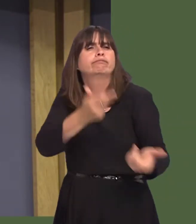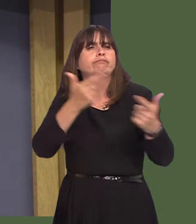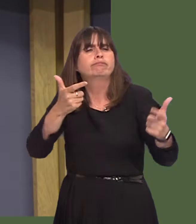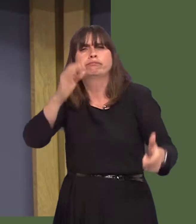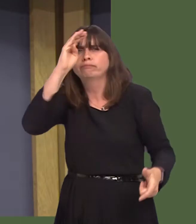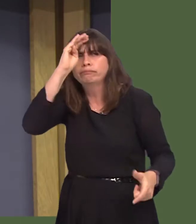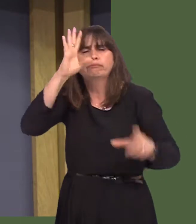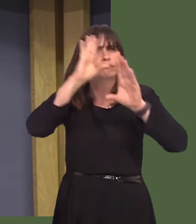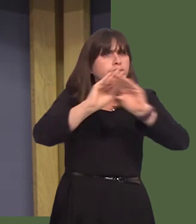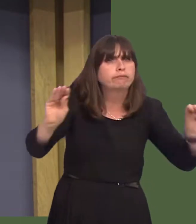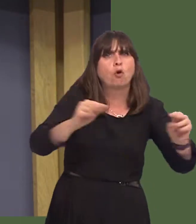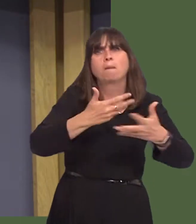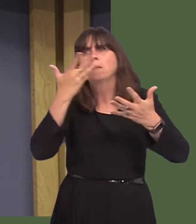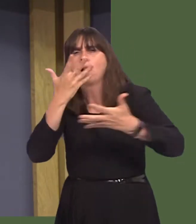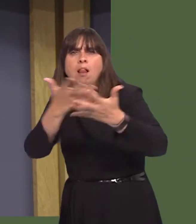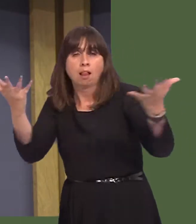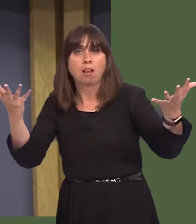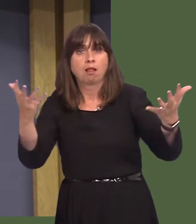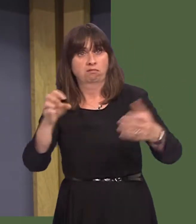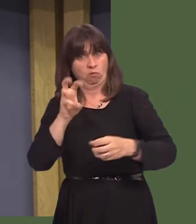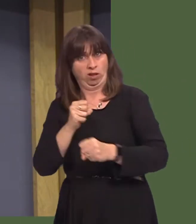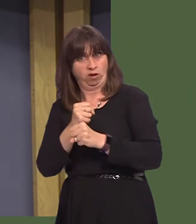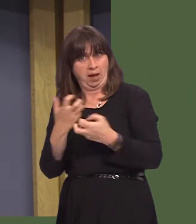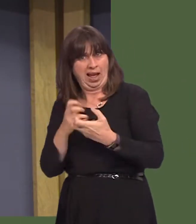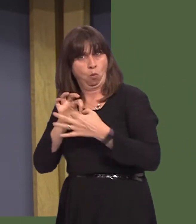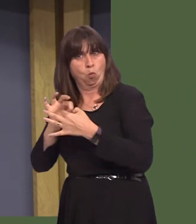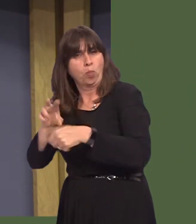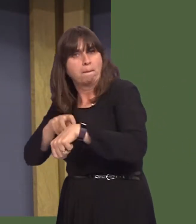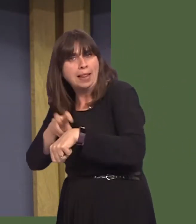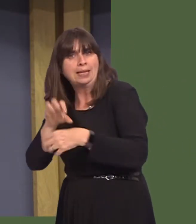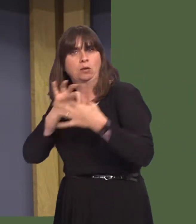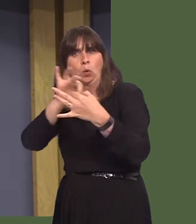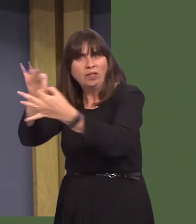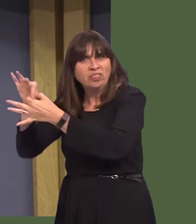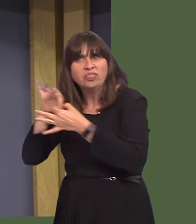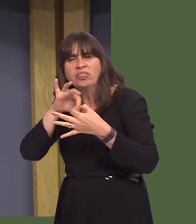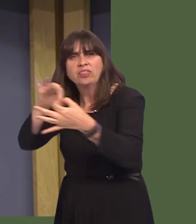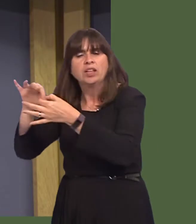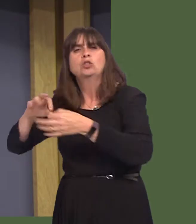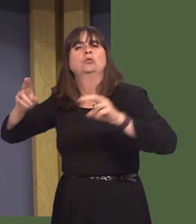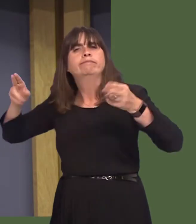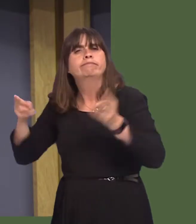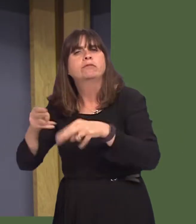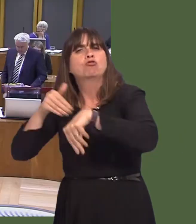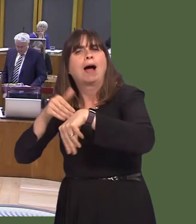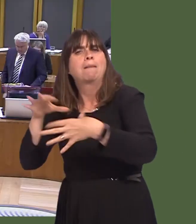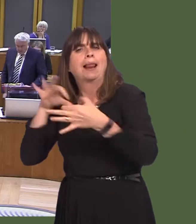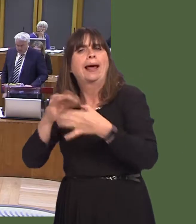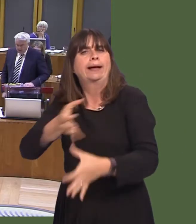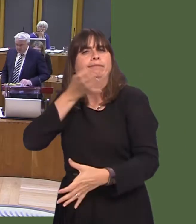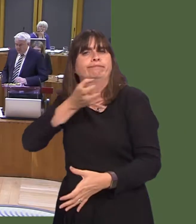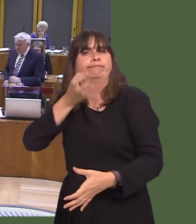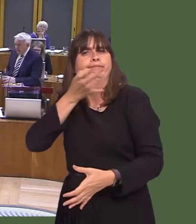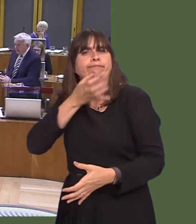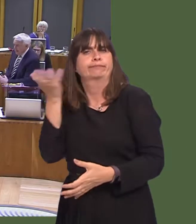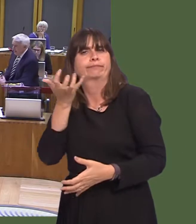alcohol consumption, and how will the Welsh Government work with the police and others to reduce alcohol-related crime?